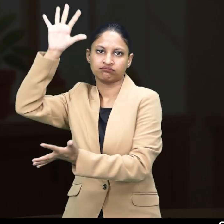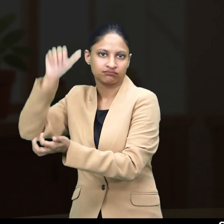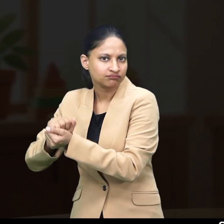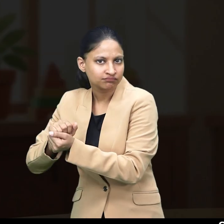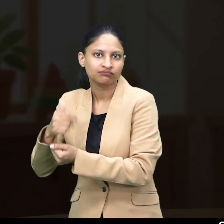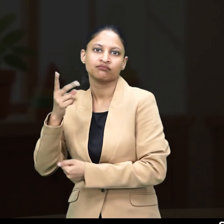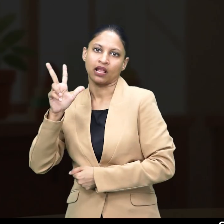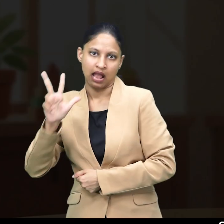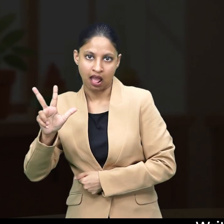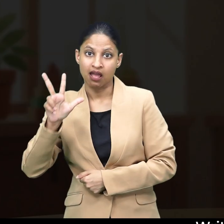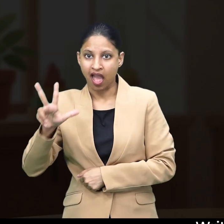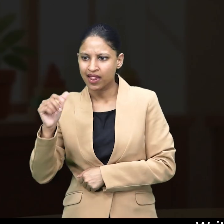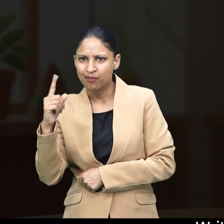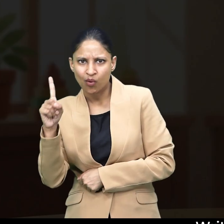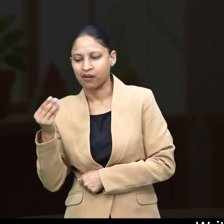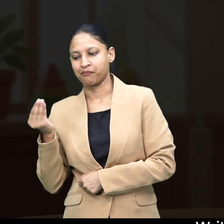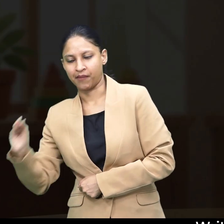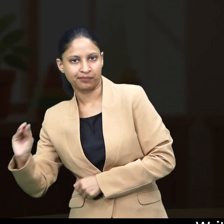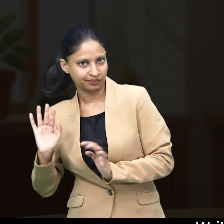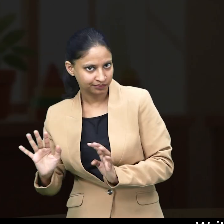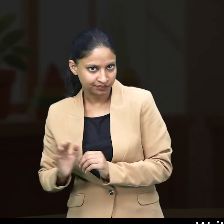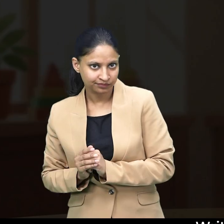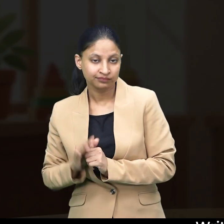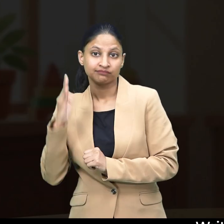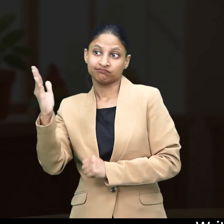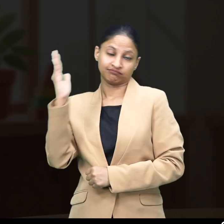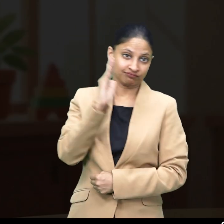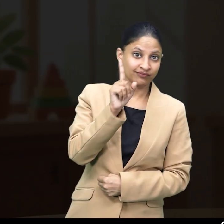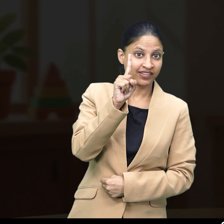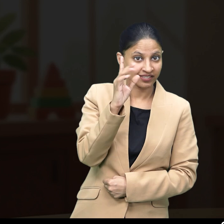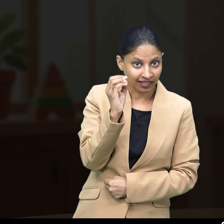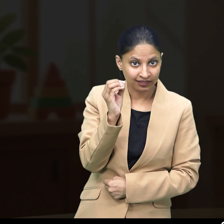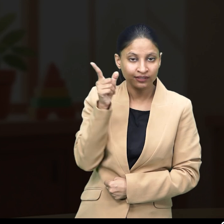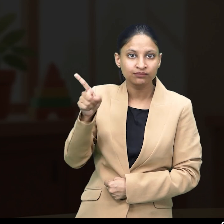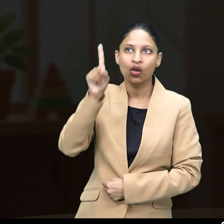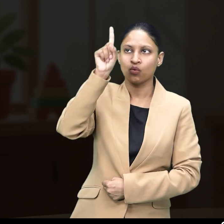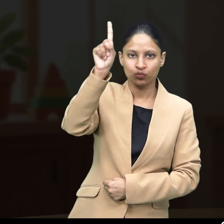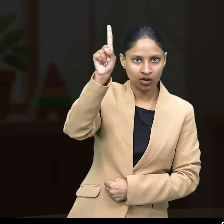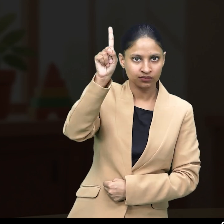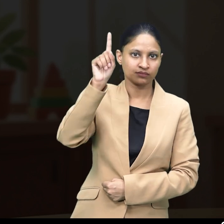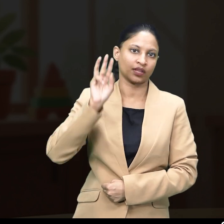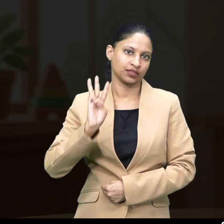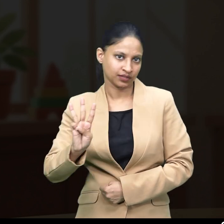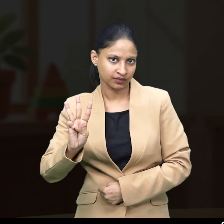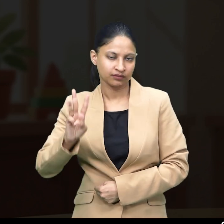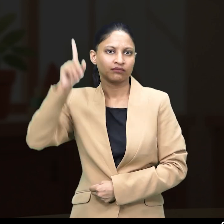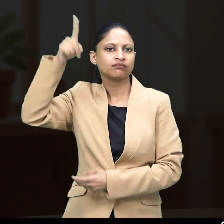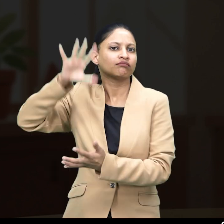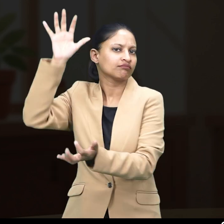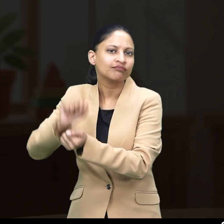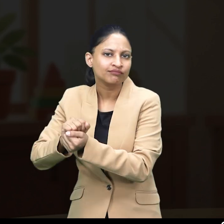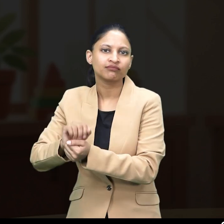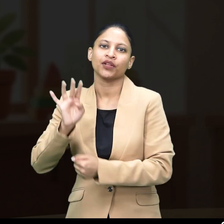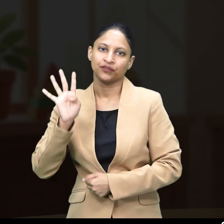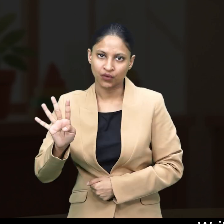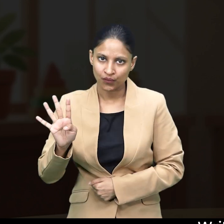5 equals to 8. Write 8 in the ones column. Step 2. Tens, 1 plus 3